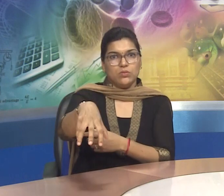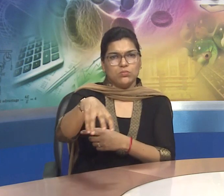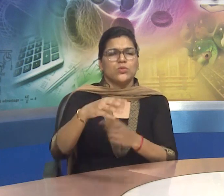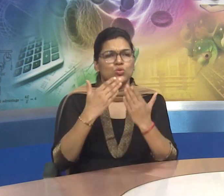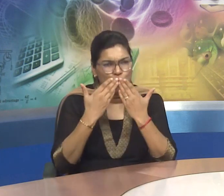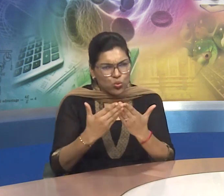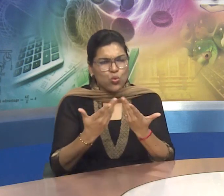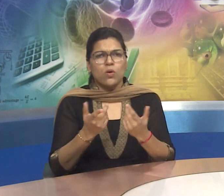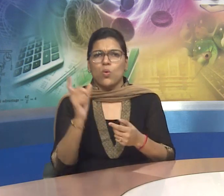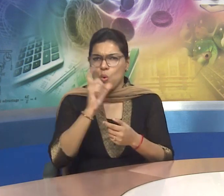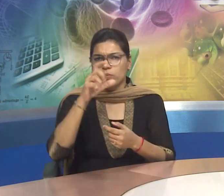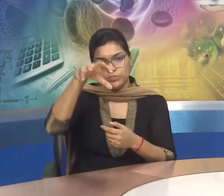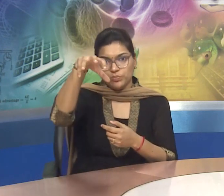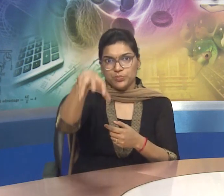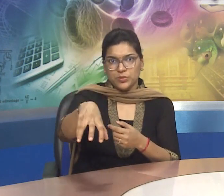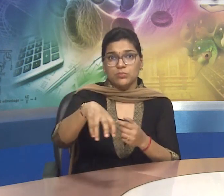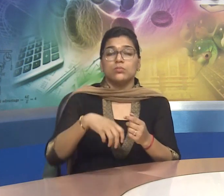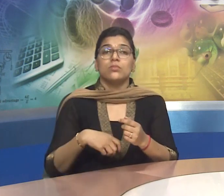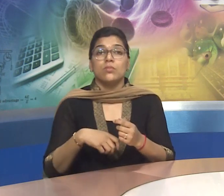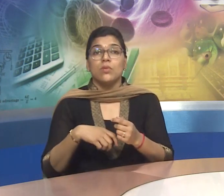And the state can also reserve